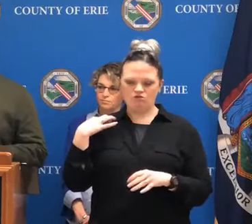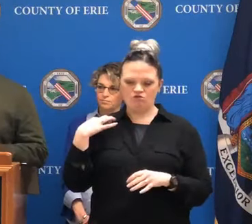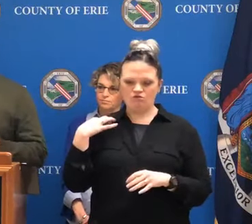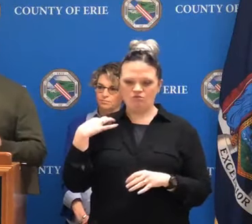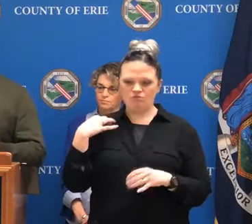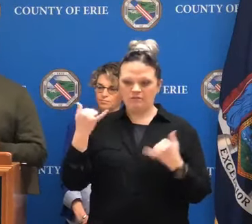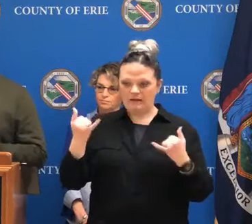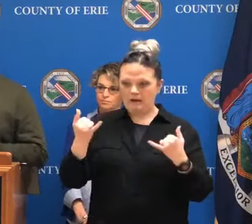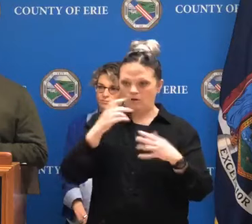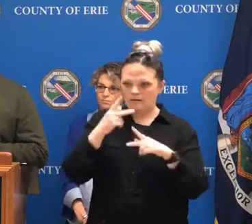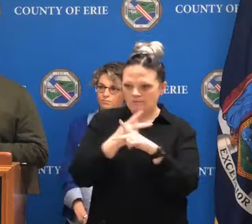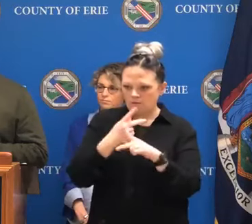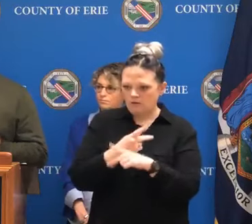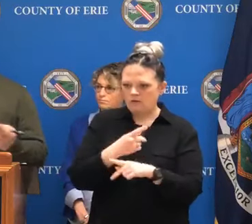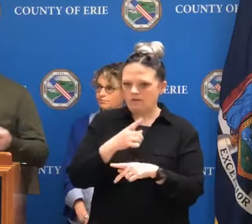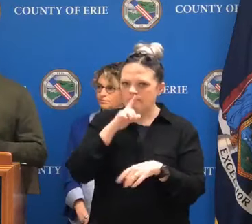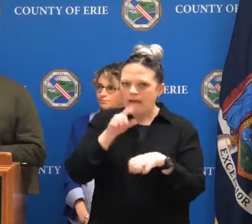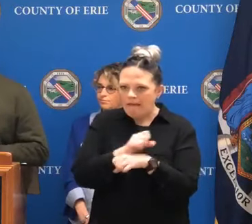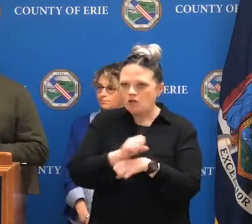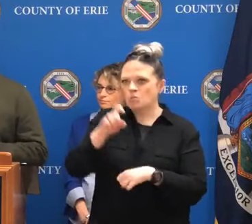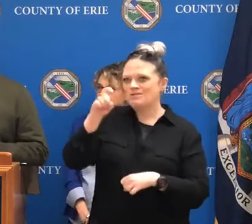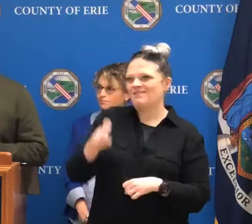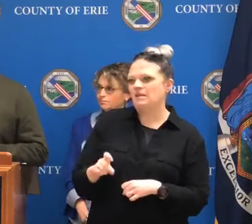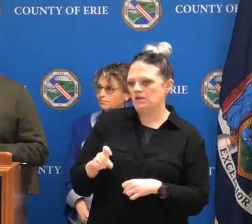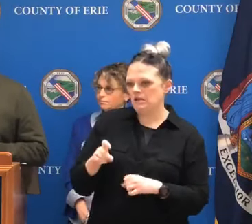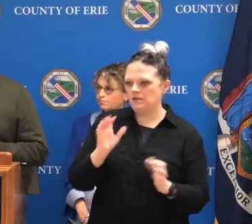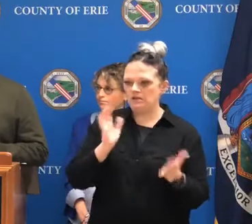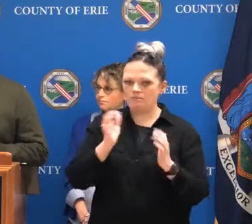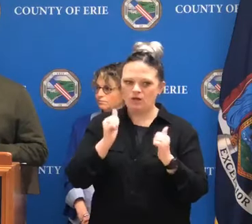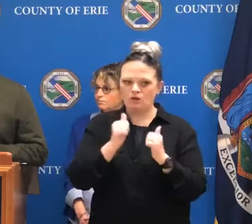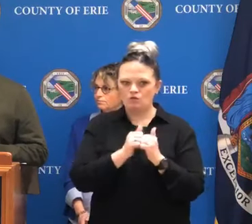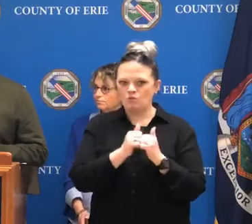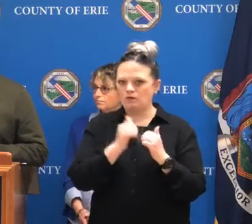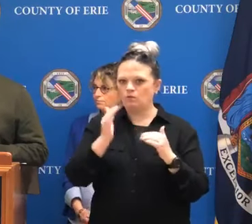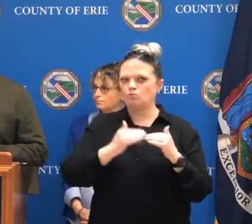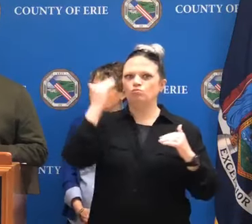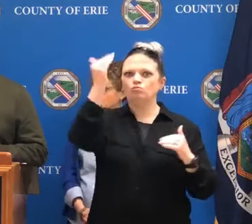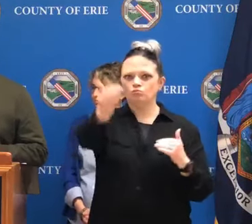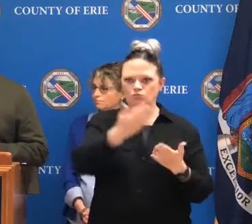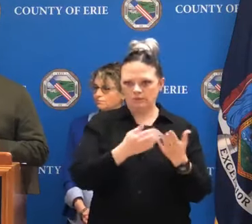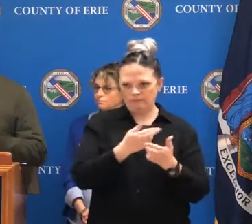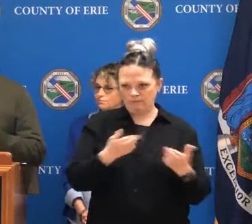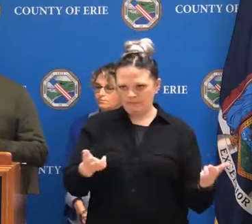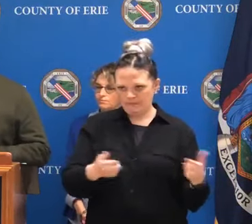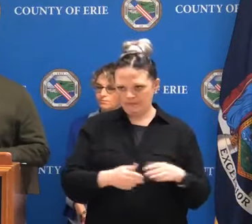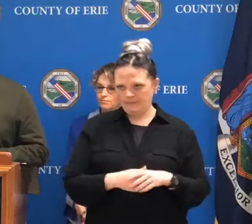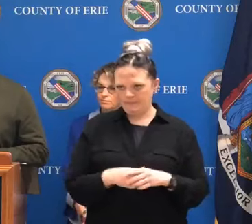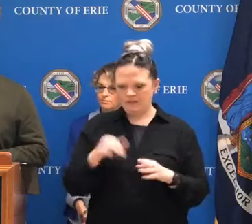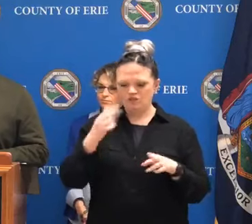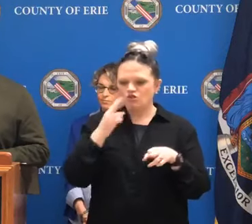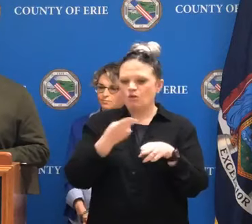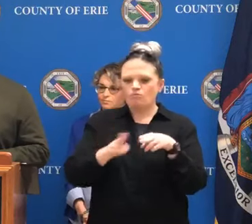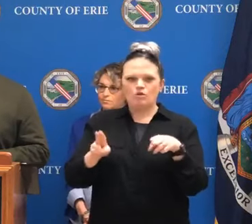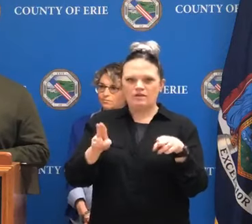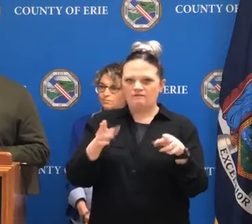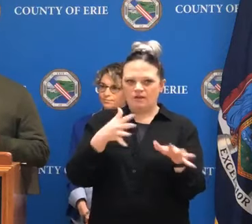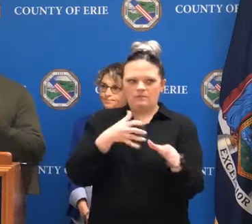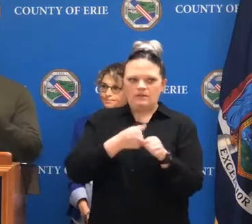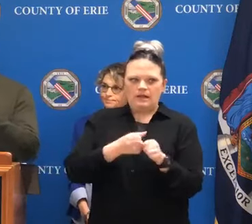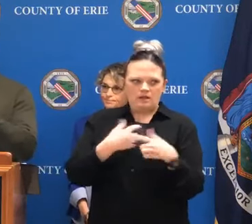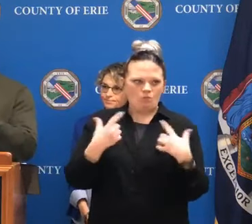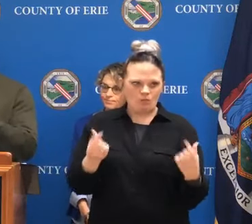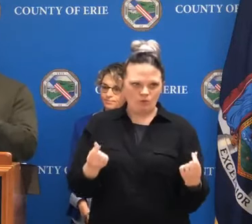of calculating what our true needs are as opposed to maybe overreaching on some of the resources. So that's just a brief update on what we're